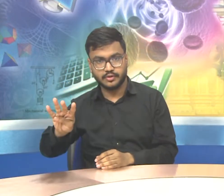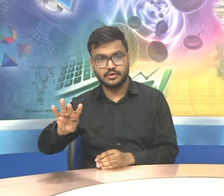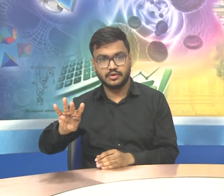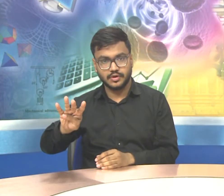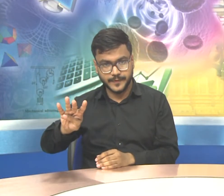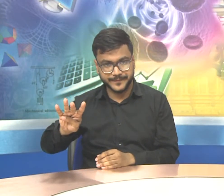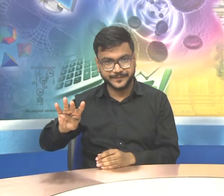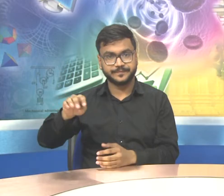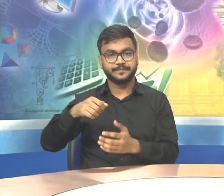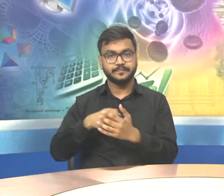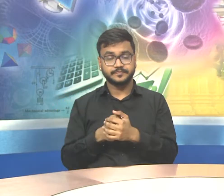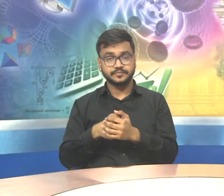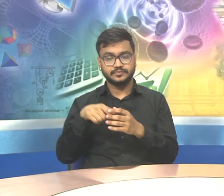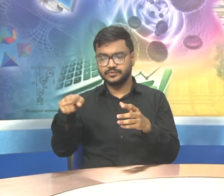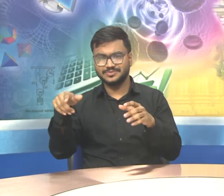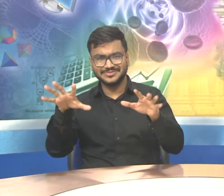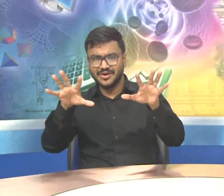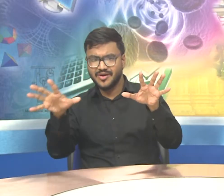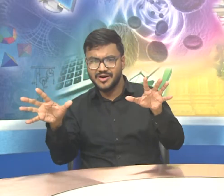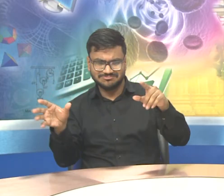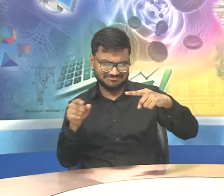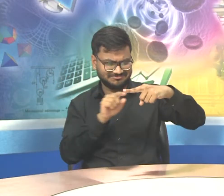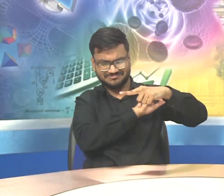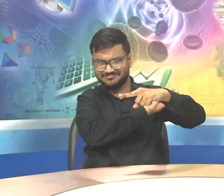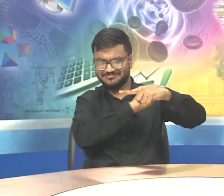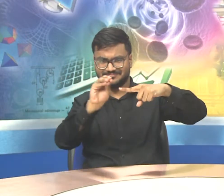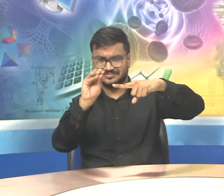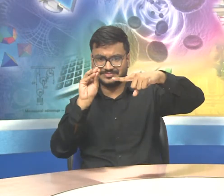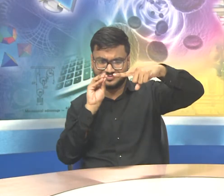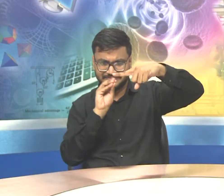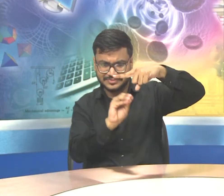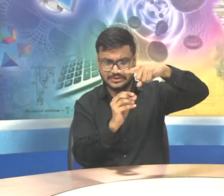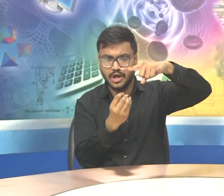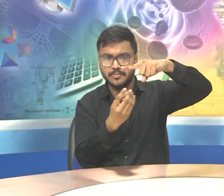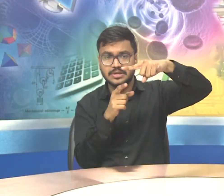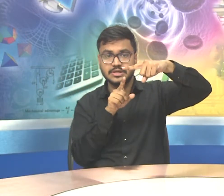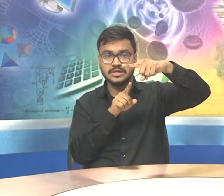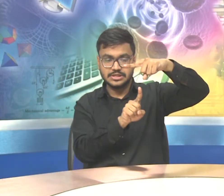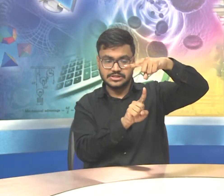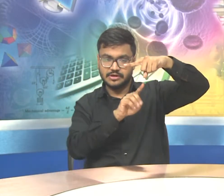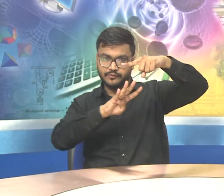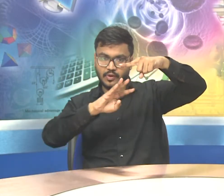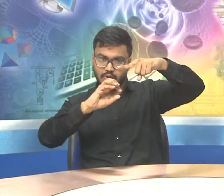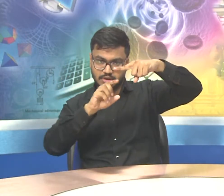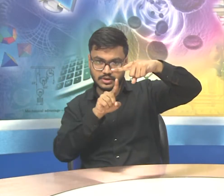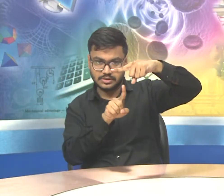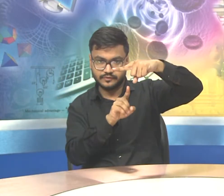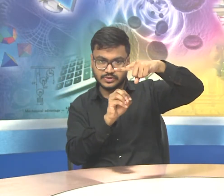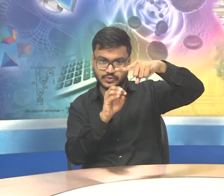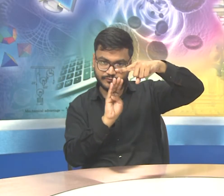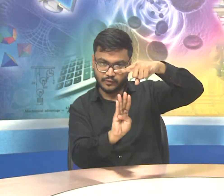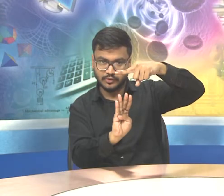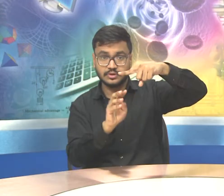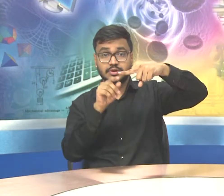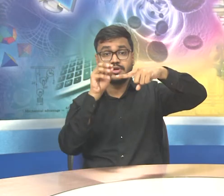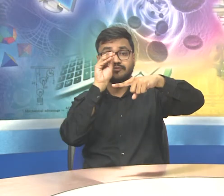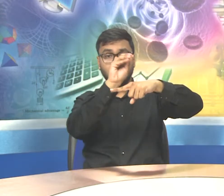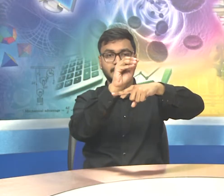1,35,51,060 and the member of state Vidhan Sabha is 104. The votes